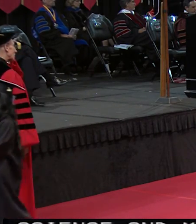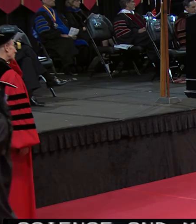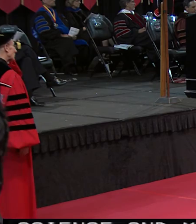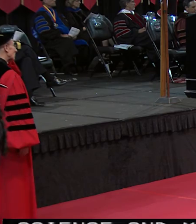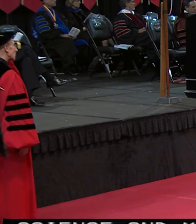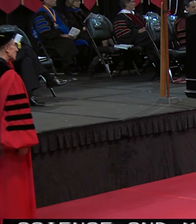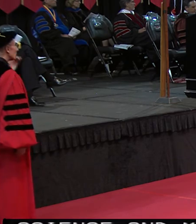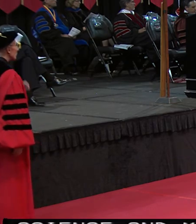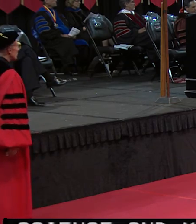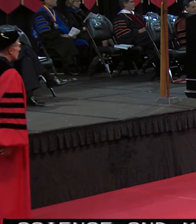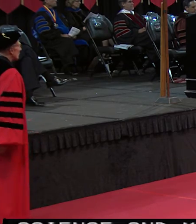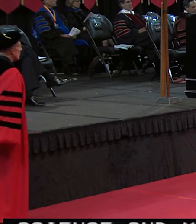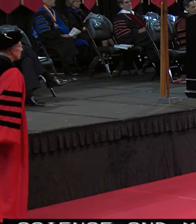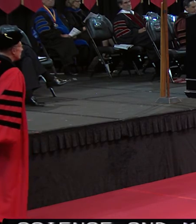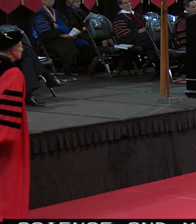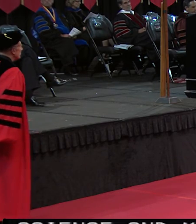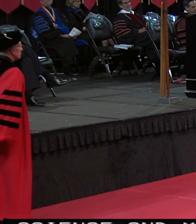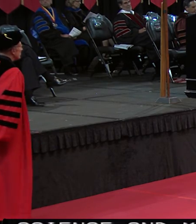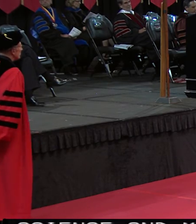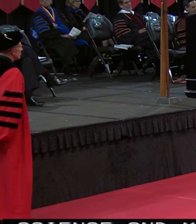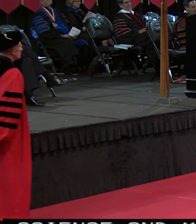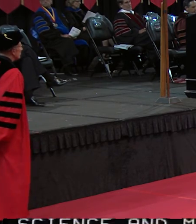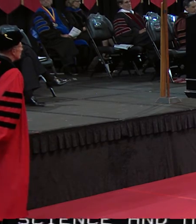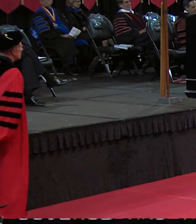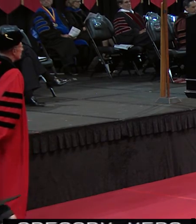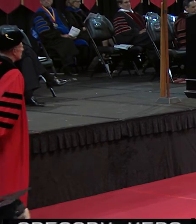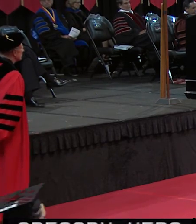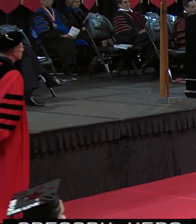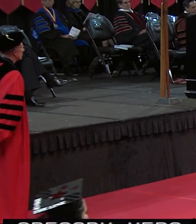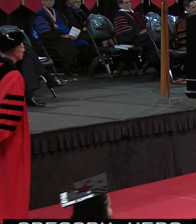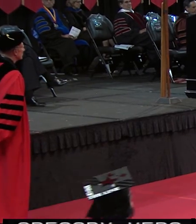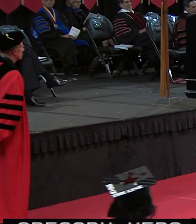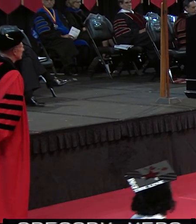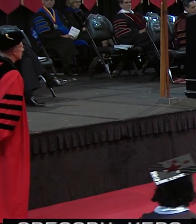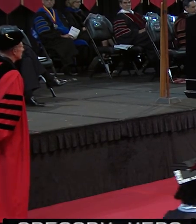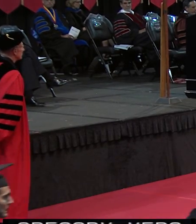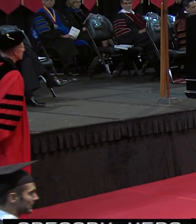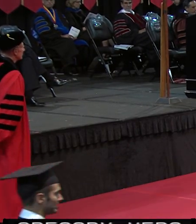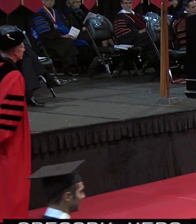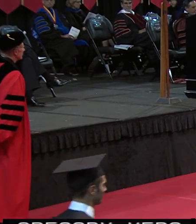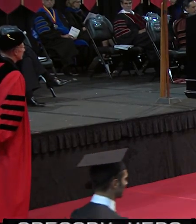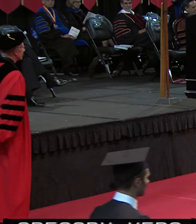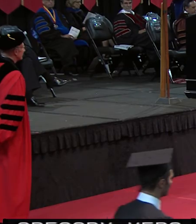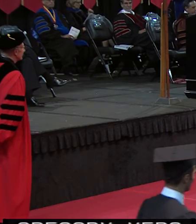For the Bachelor of Science in Computer Science, Layla D. Dages.